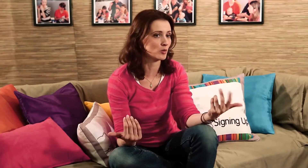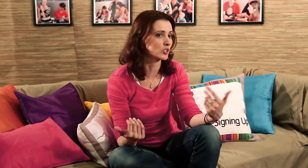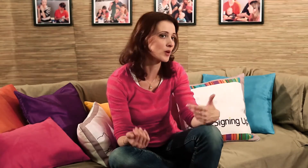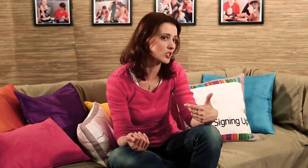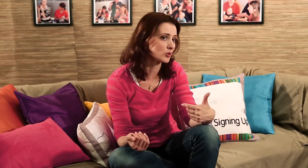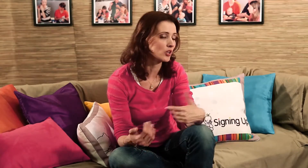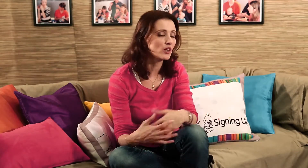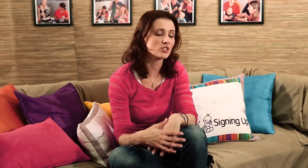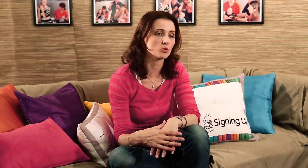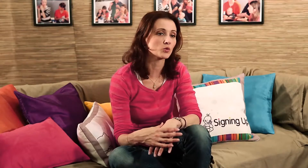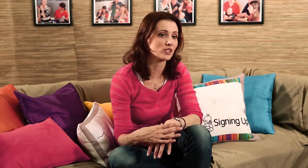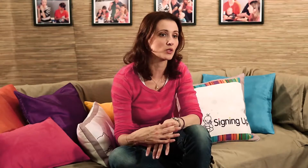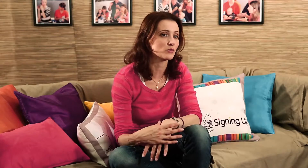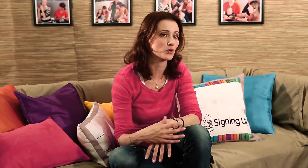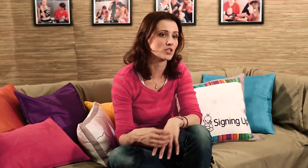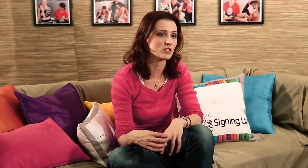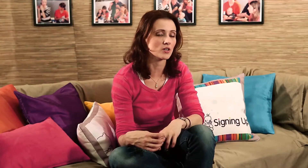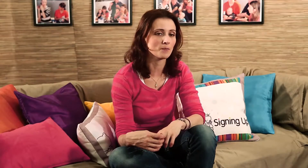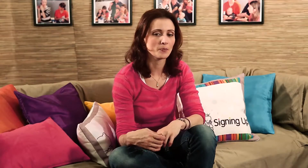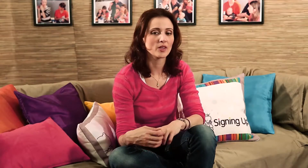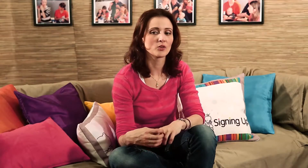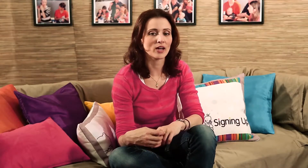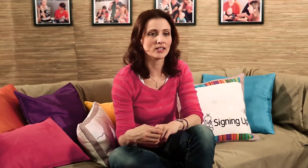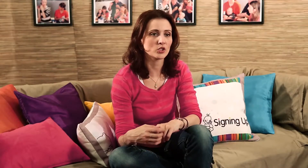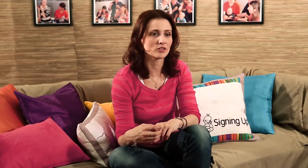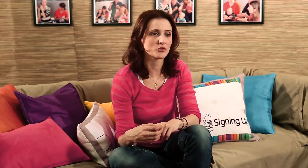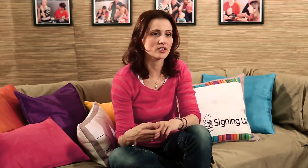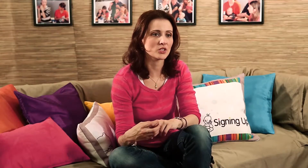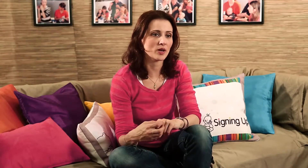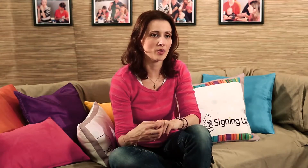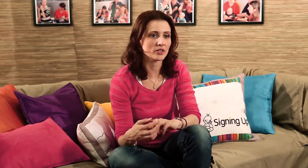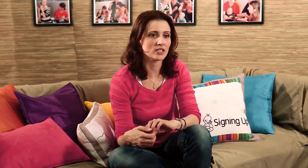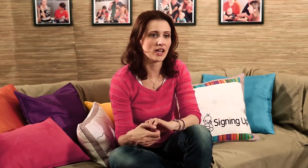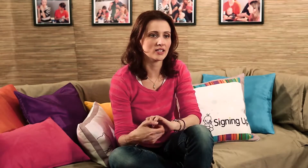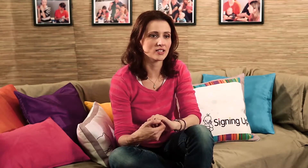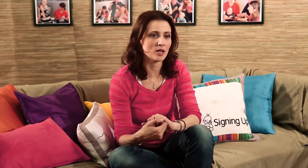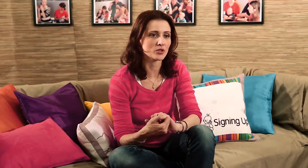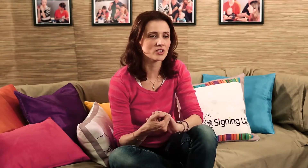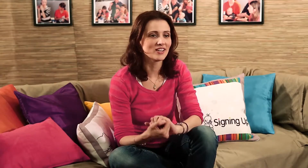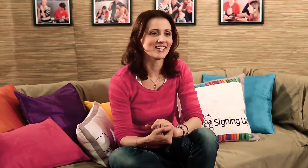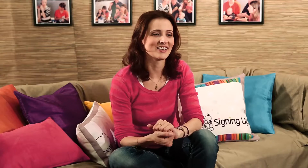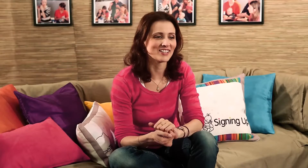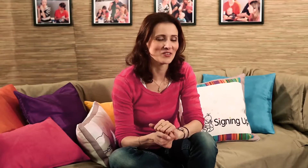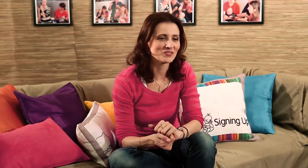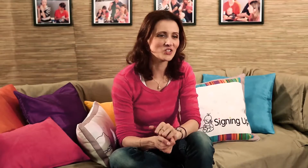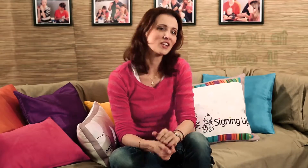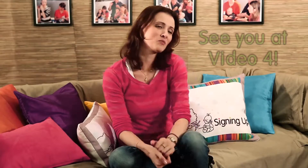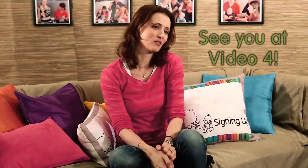people as possible, because that will really reinforce it. So rally your friends and grandparents and nannies and neighbors, and just get them to